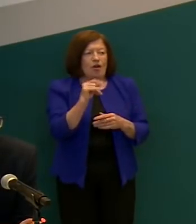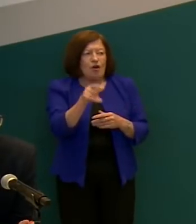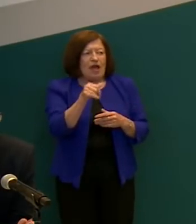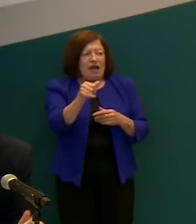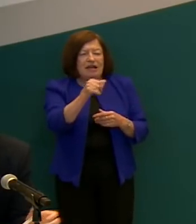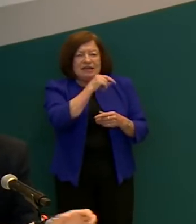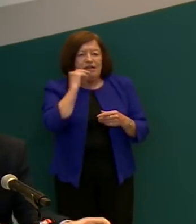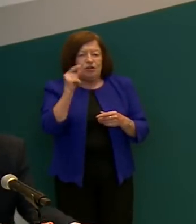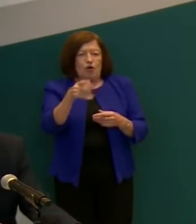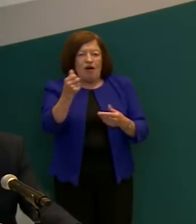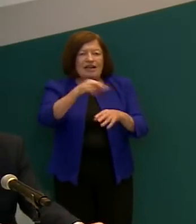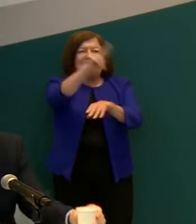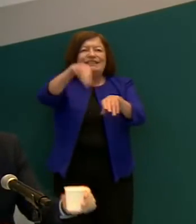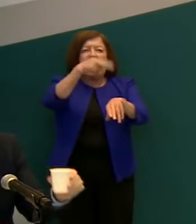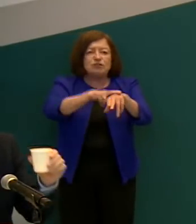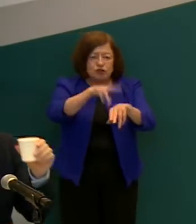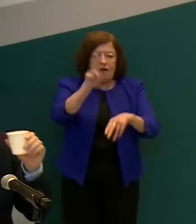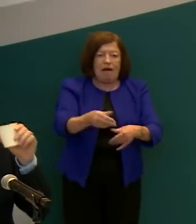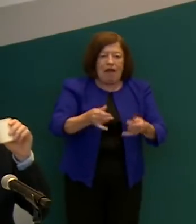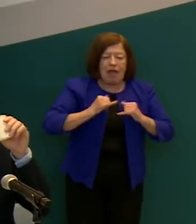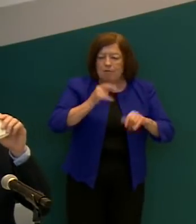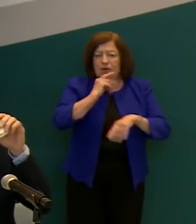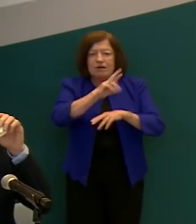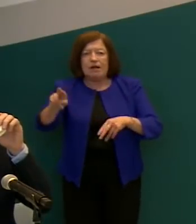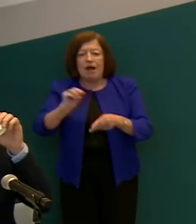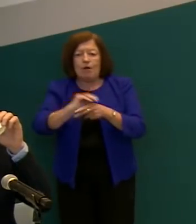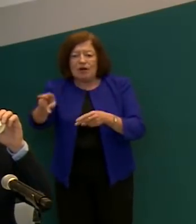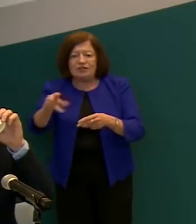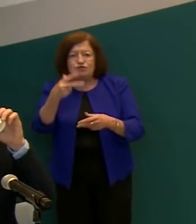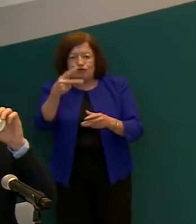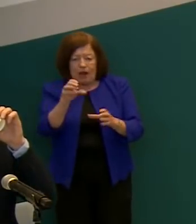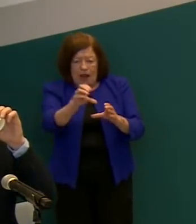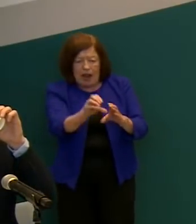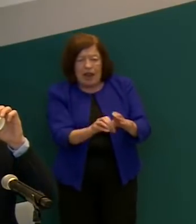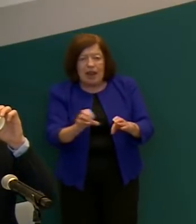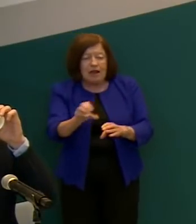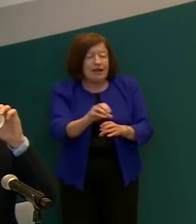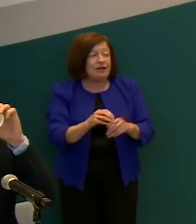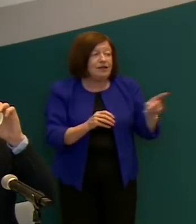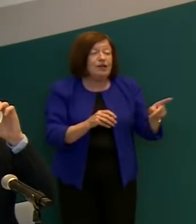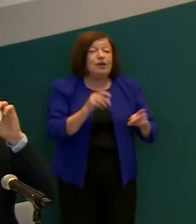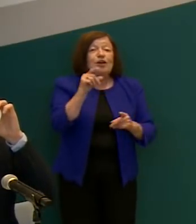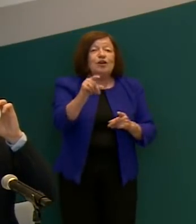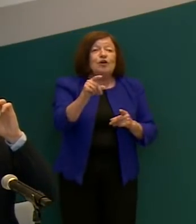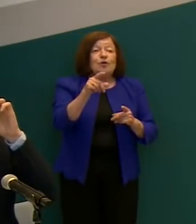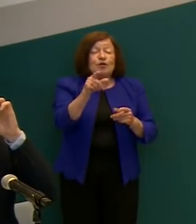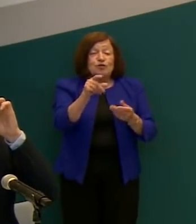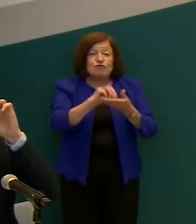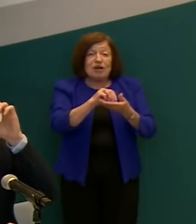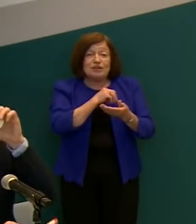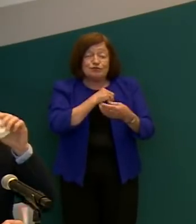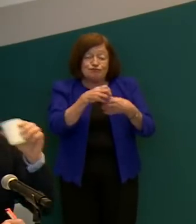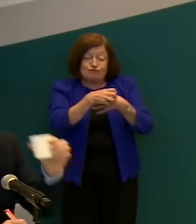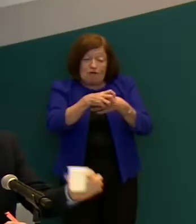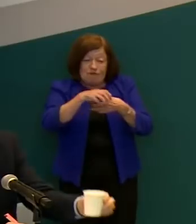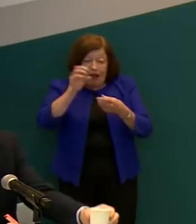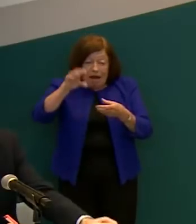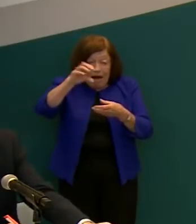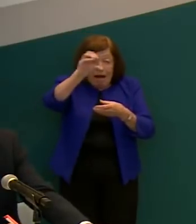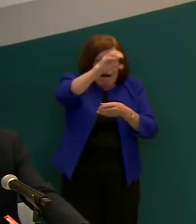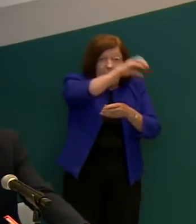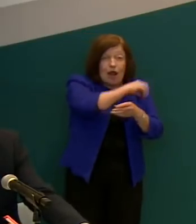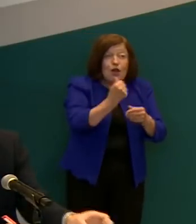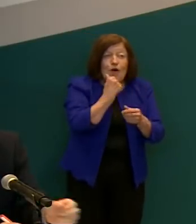do it on a national scale as opposed to a localized level? Basically, you're averaging out your mistakes over a